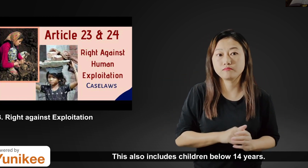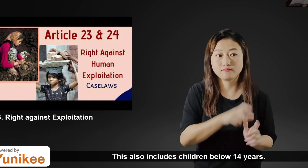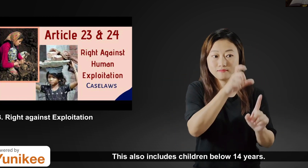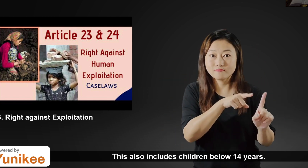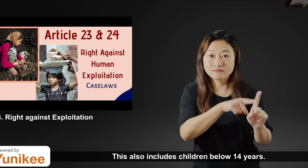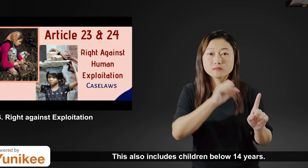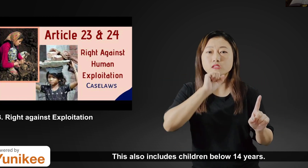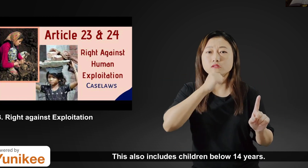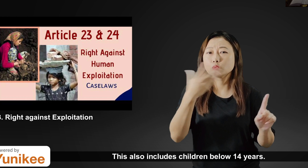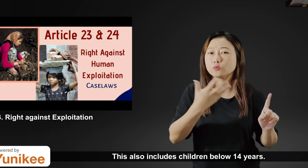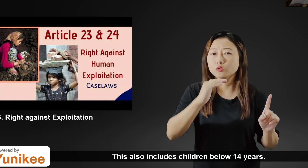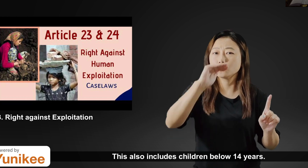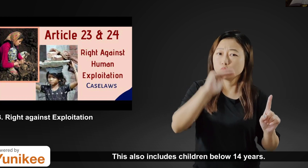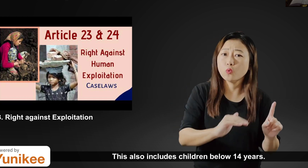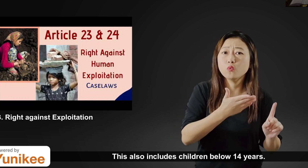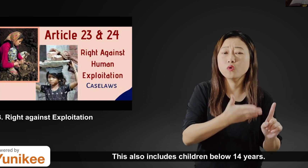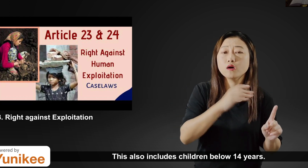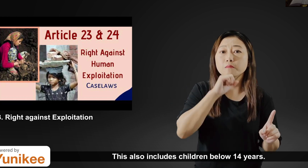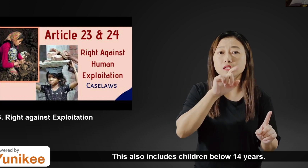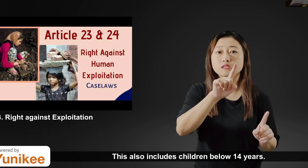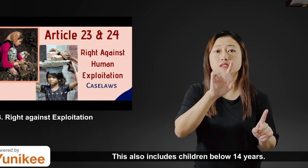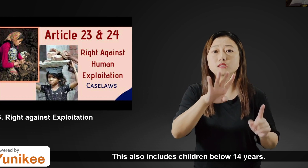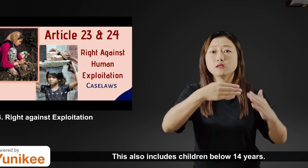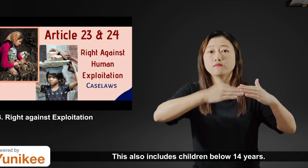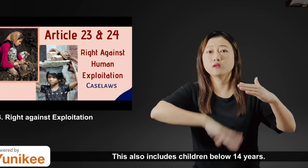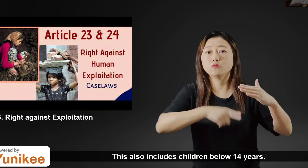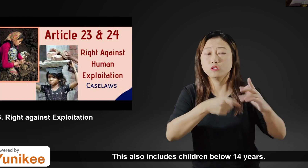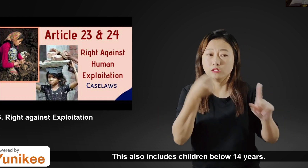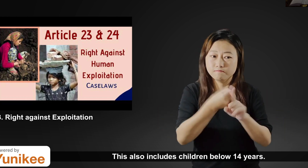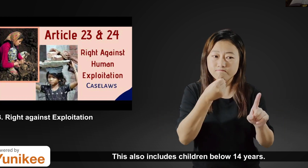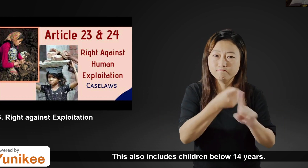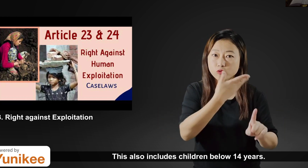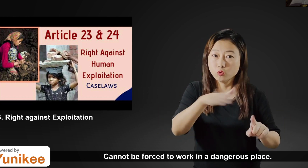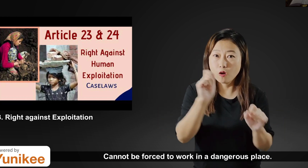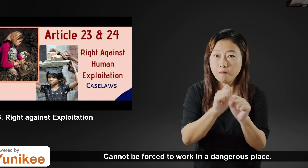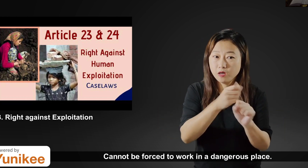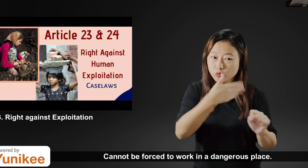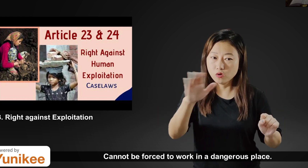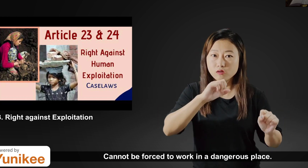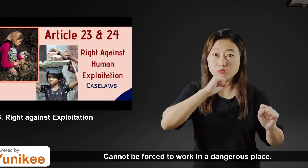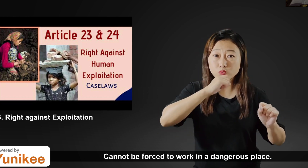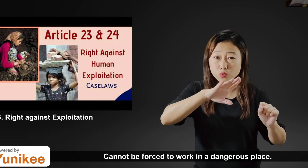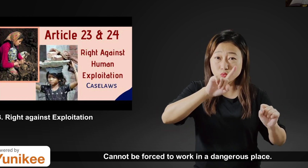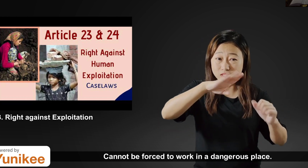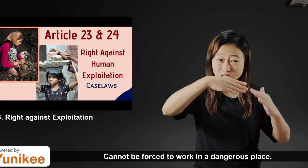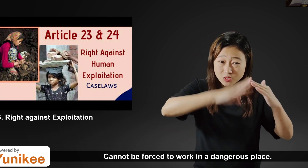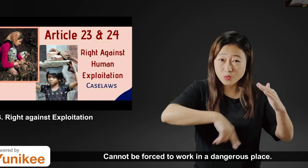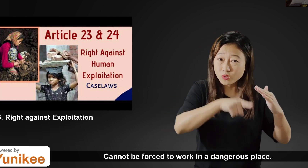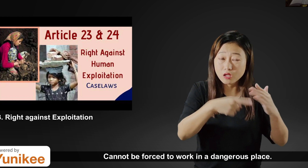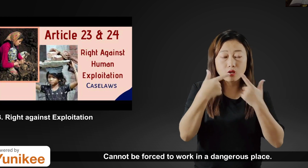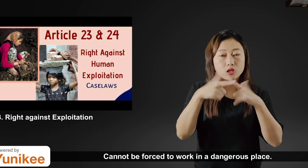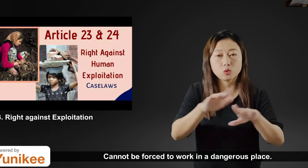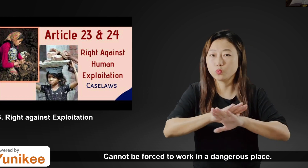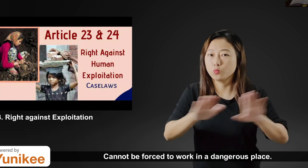this also includes children below 14 years cannot be forced to work in a dangerous place